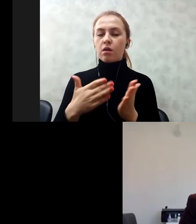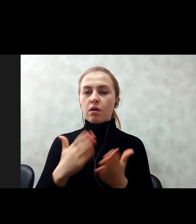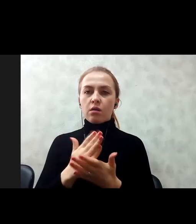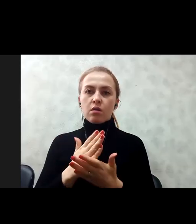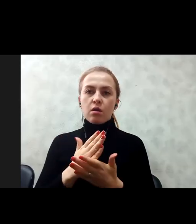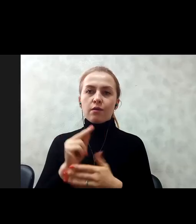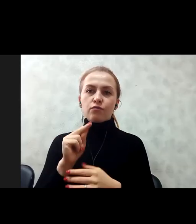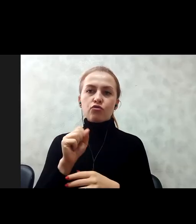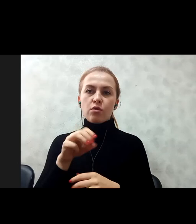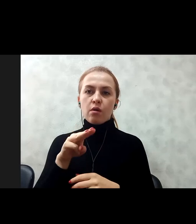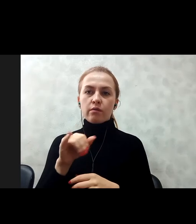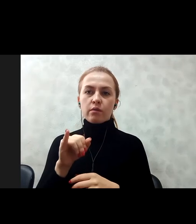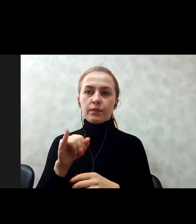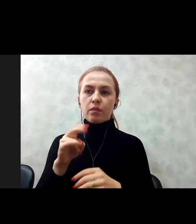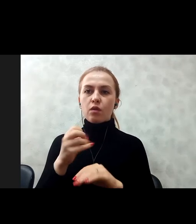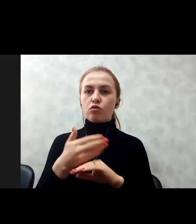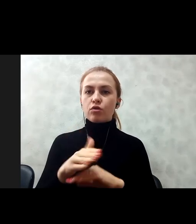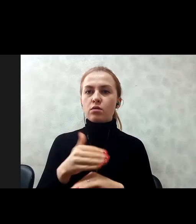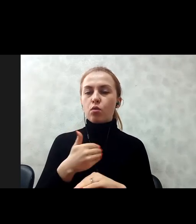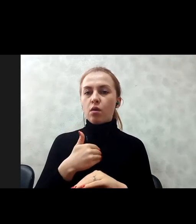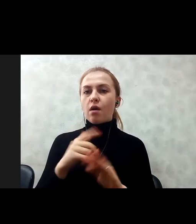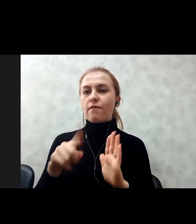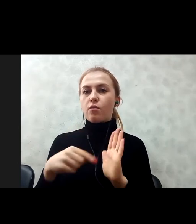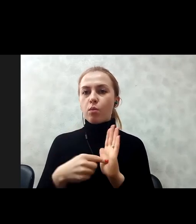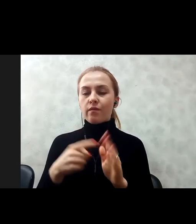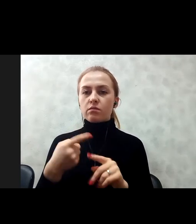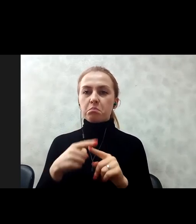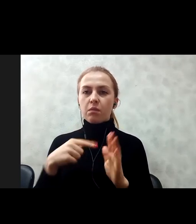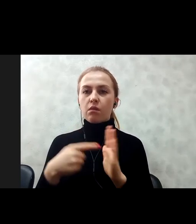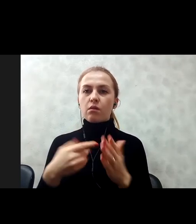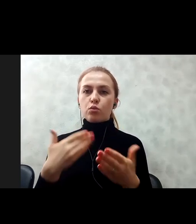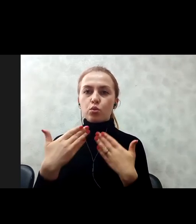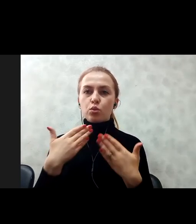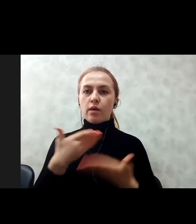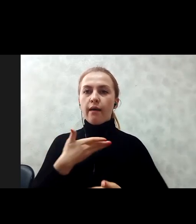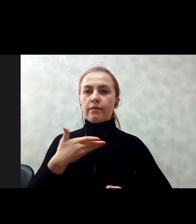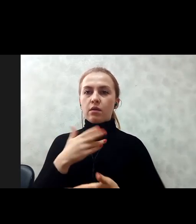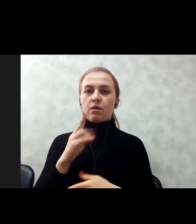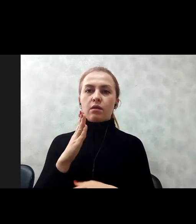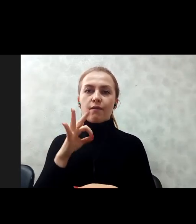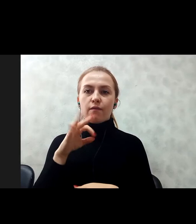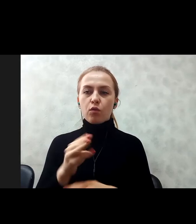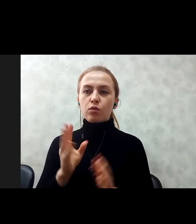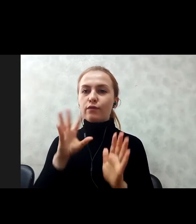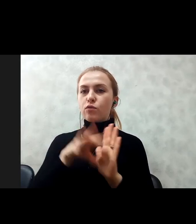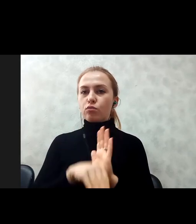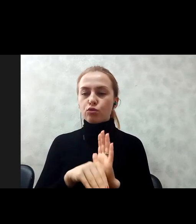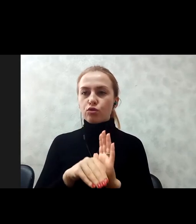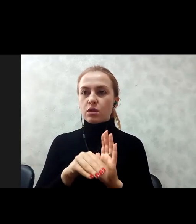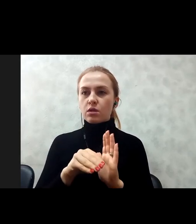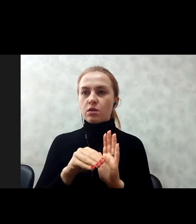to answer those questions which are in the chat about